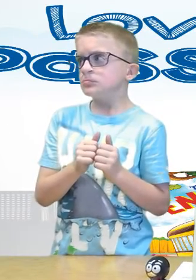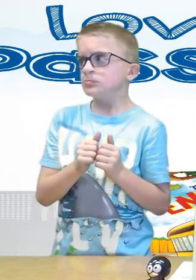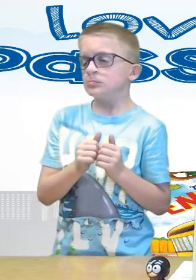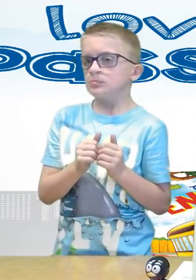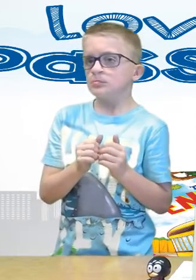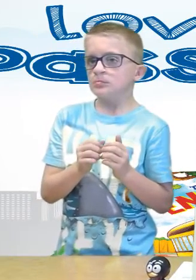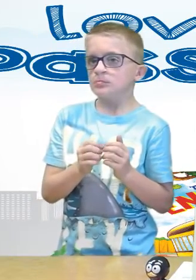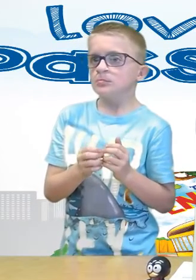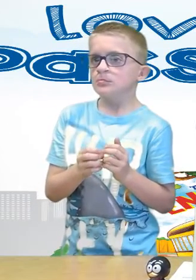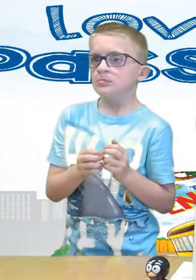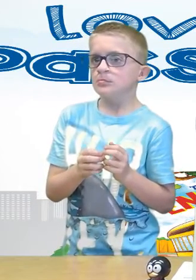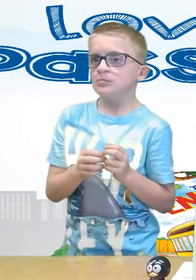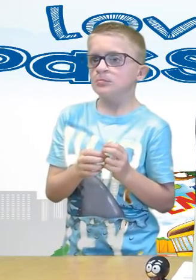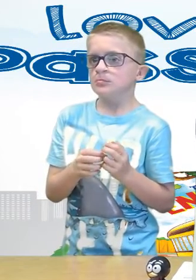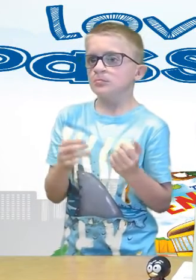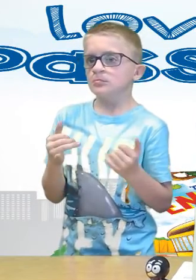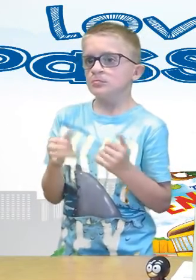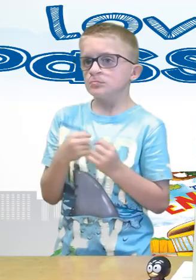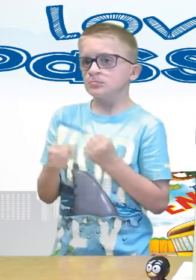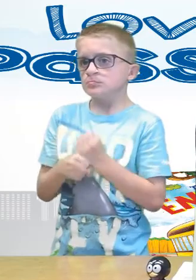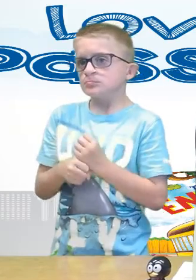This year's theme is Look Within.